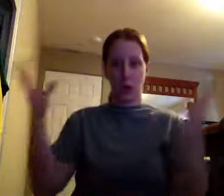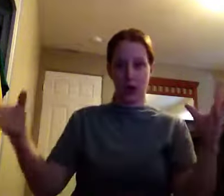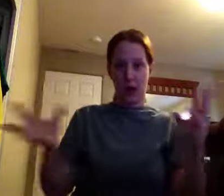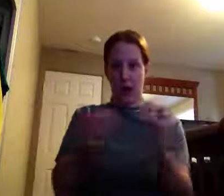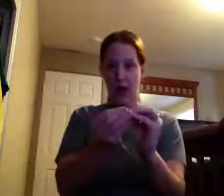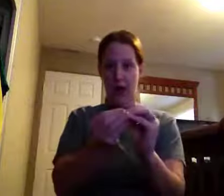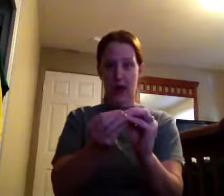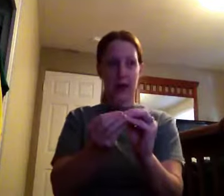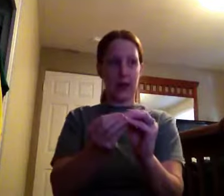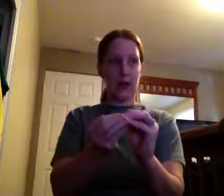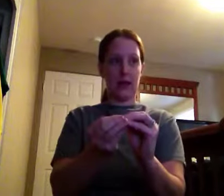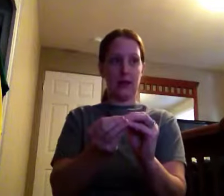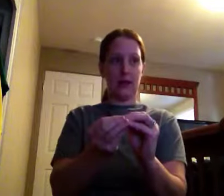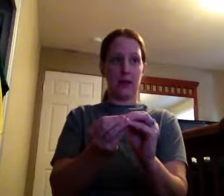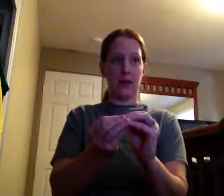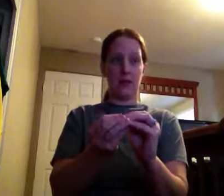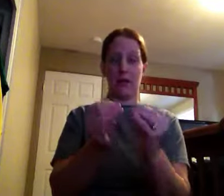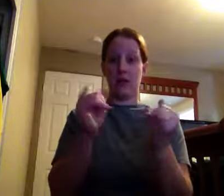And then that's going to get you